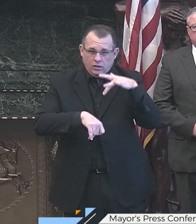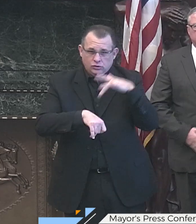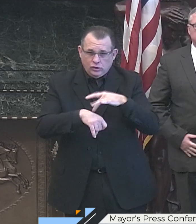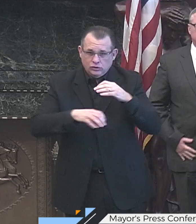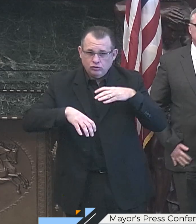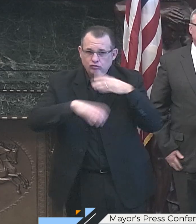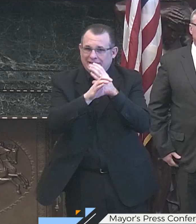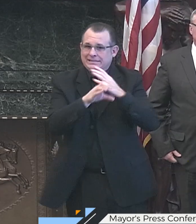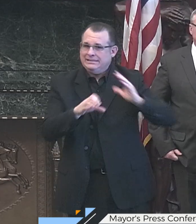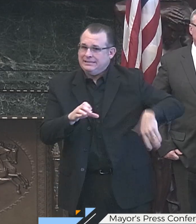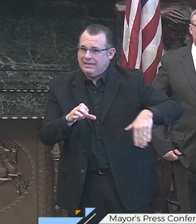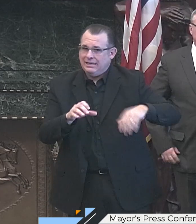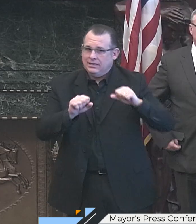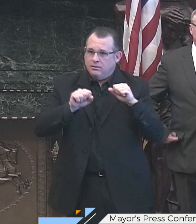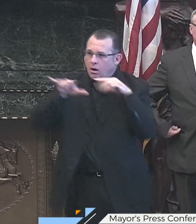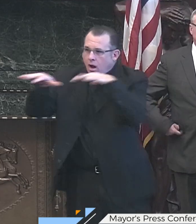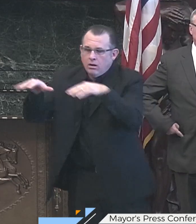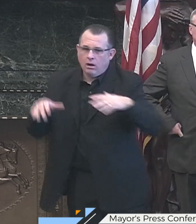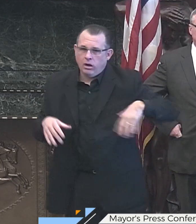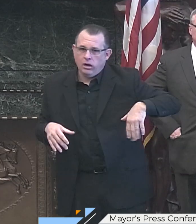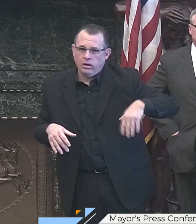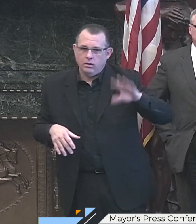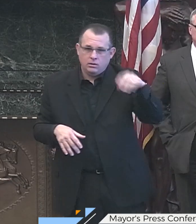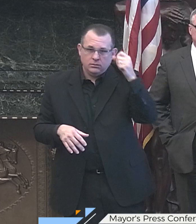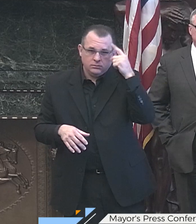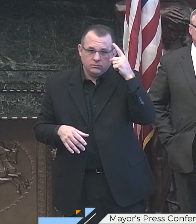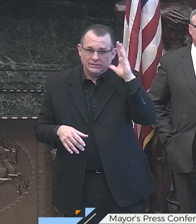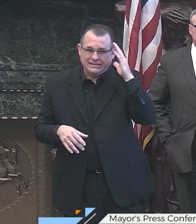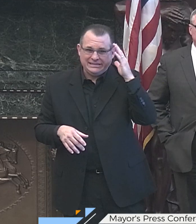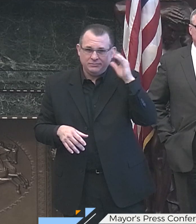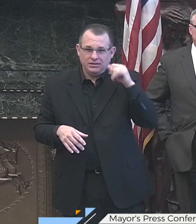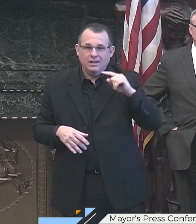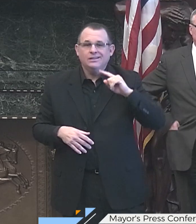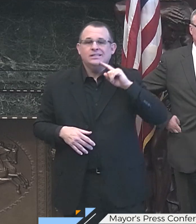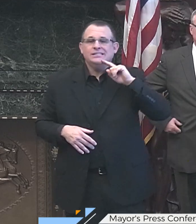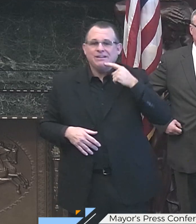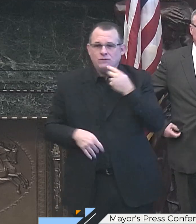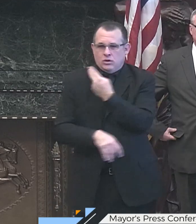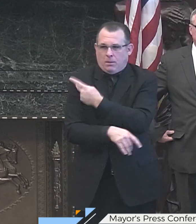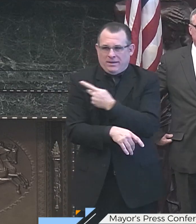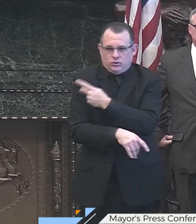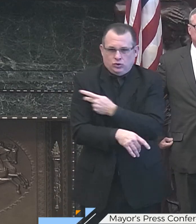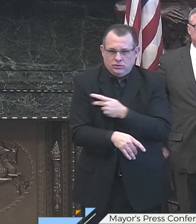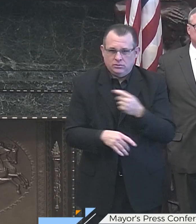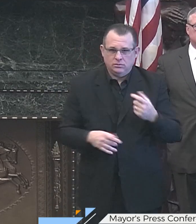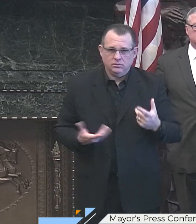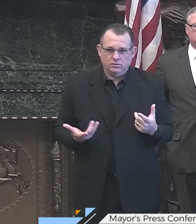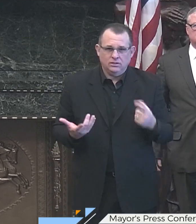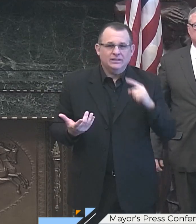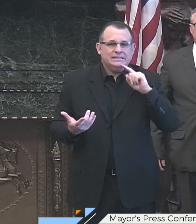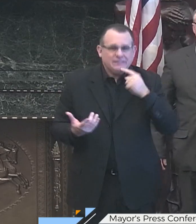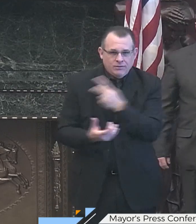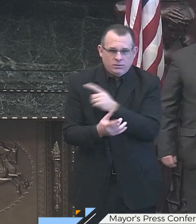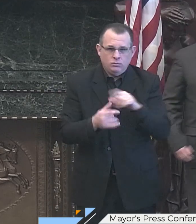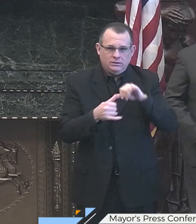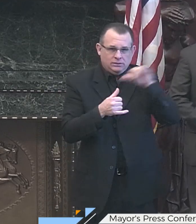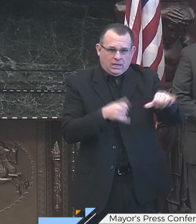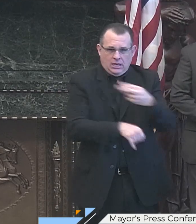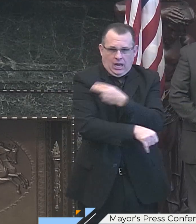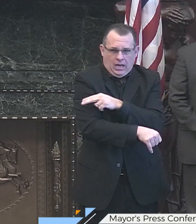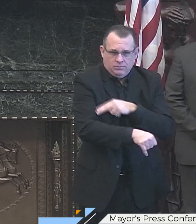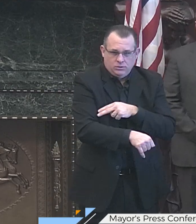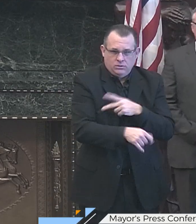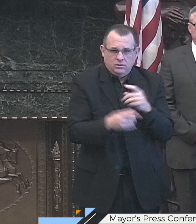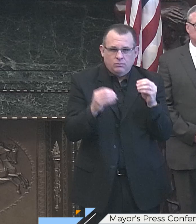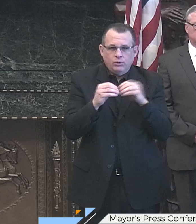other non-acute patients that still need medical care and hospital care, but may not be as in